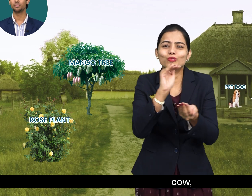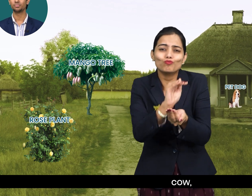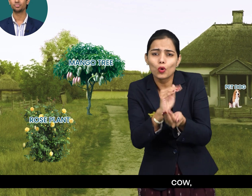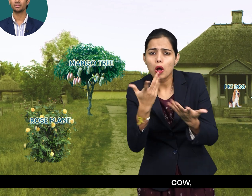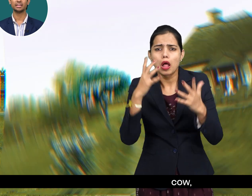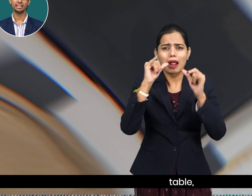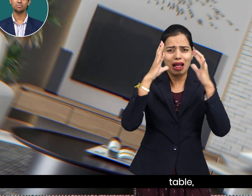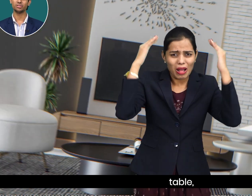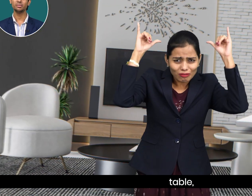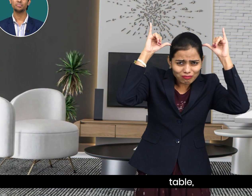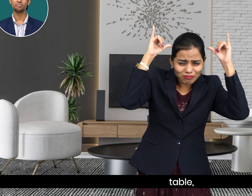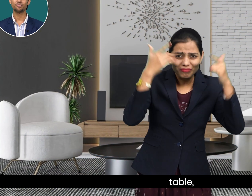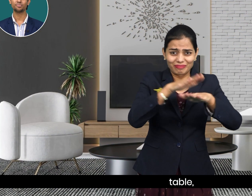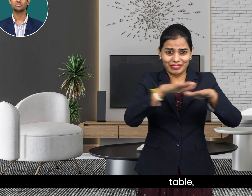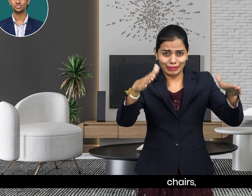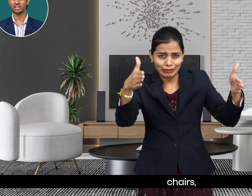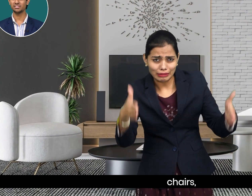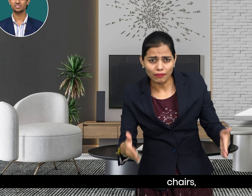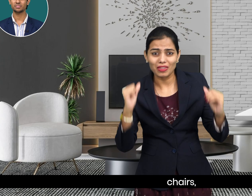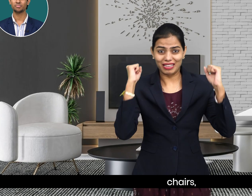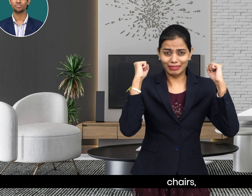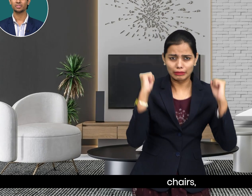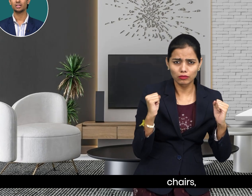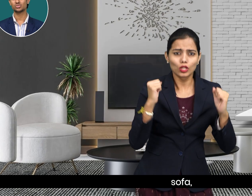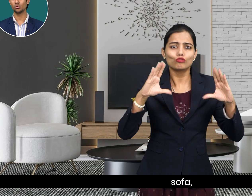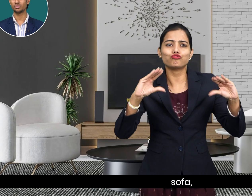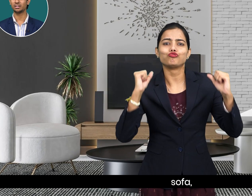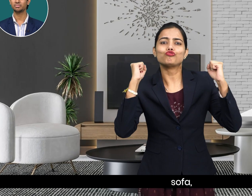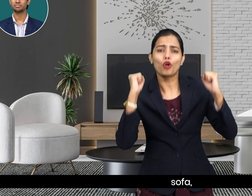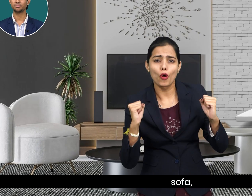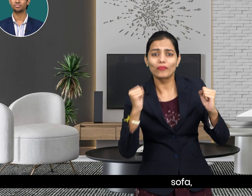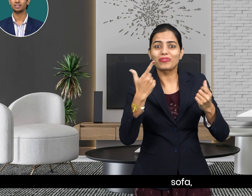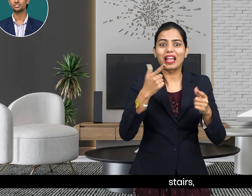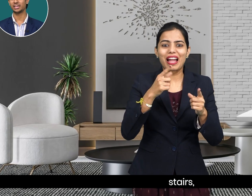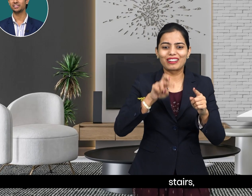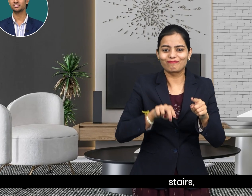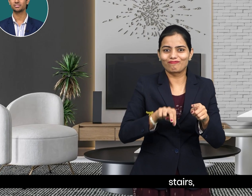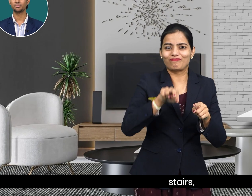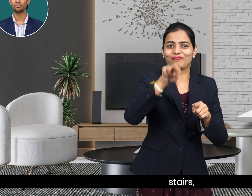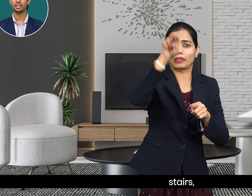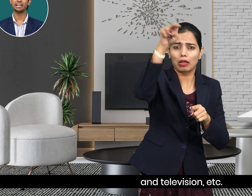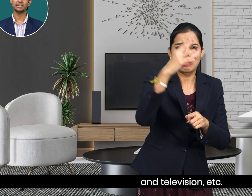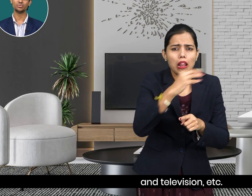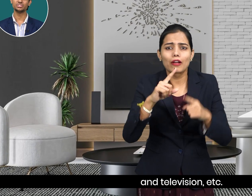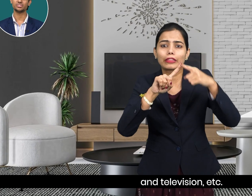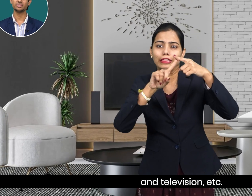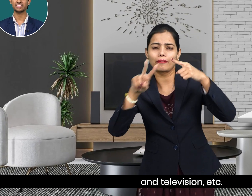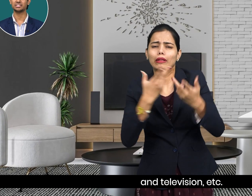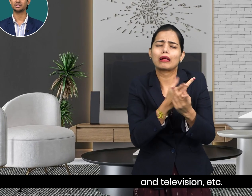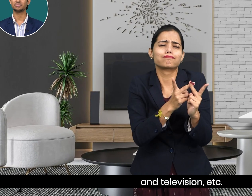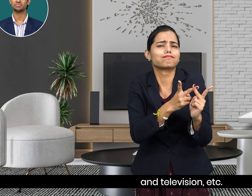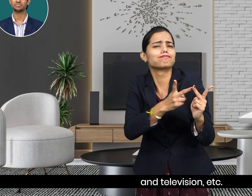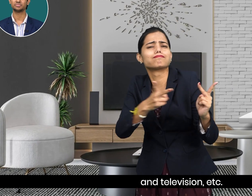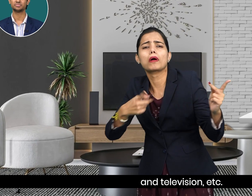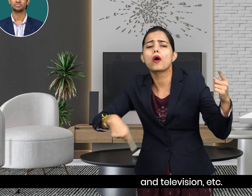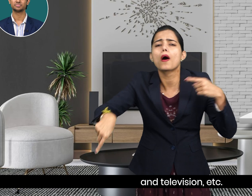cow, table, chairs, sofa, stairs, and television,